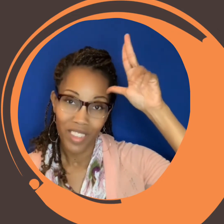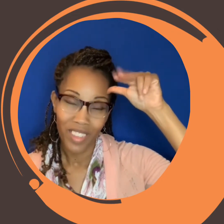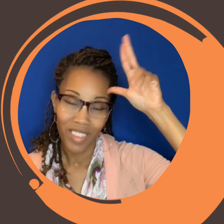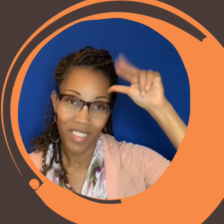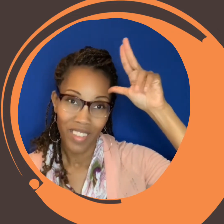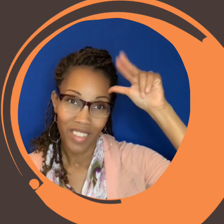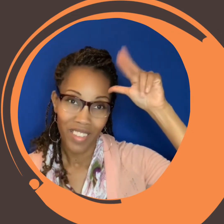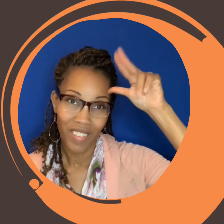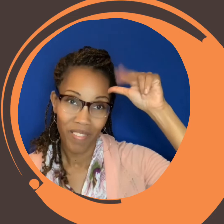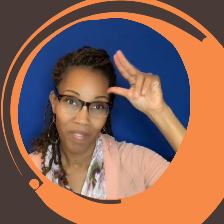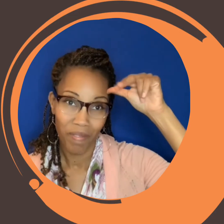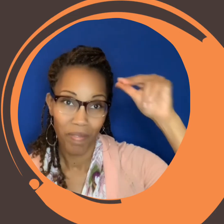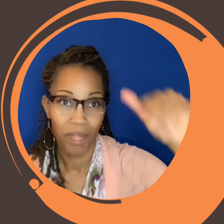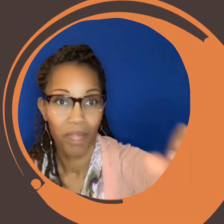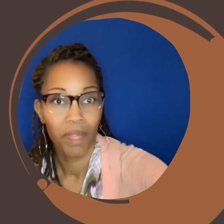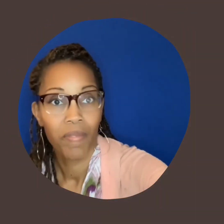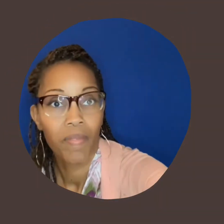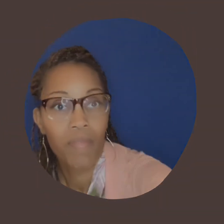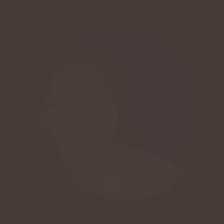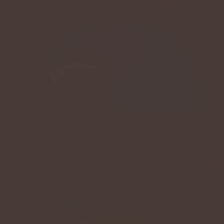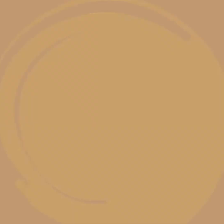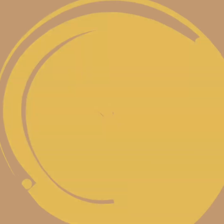Horse.